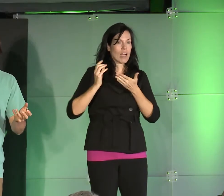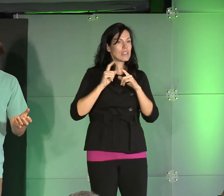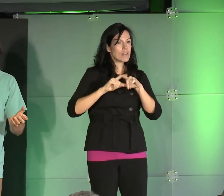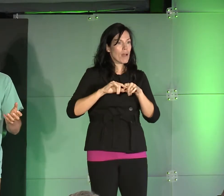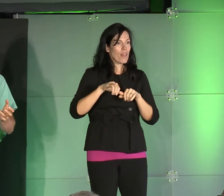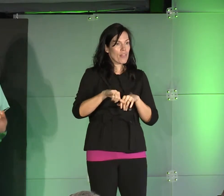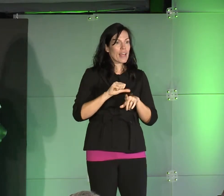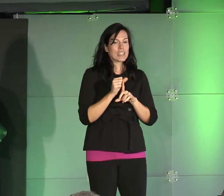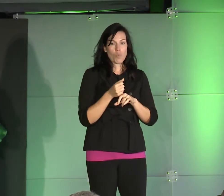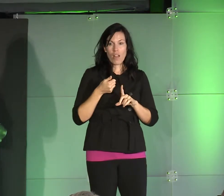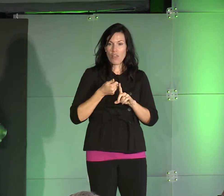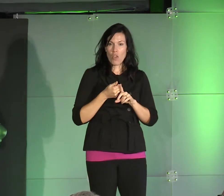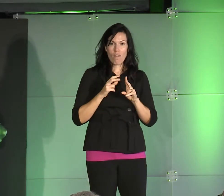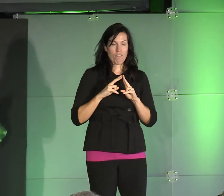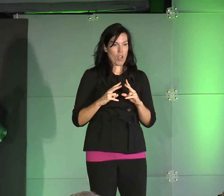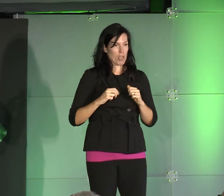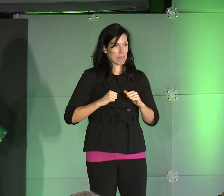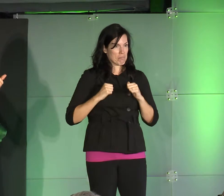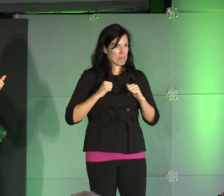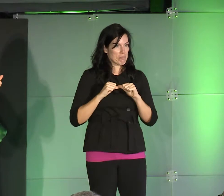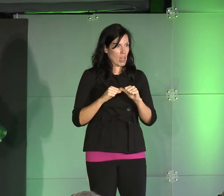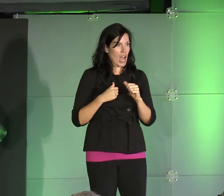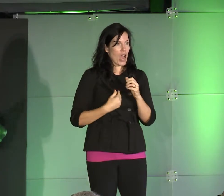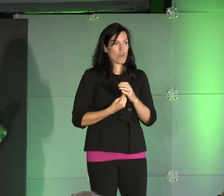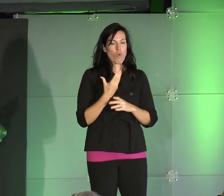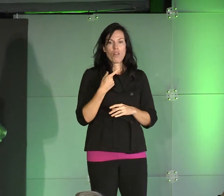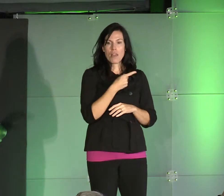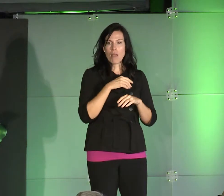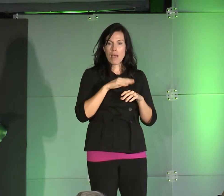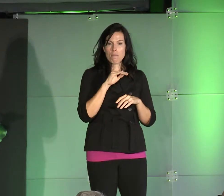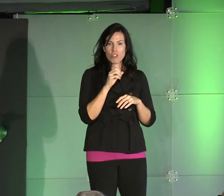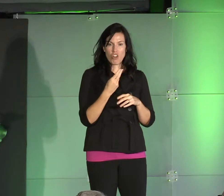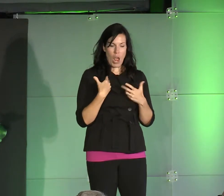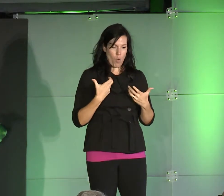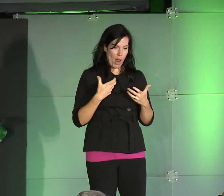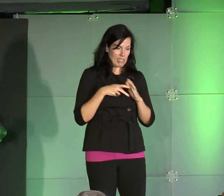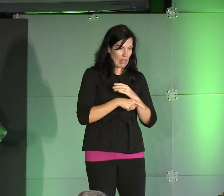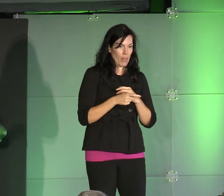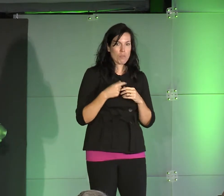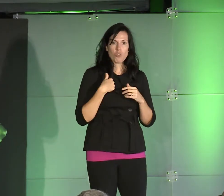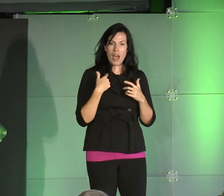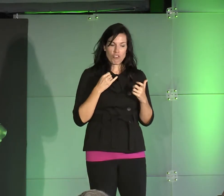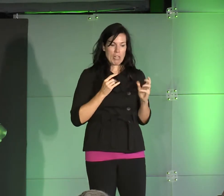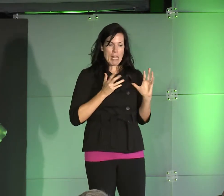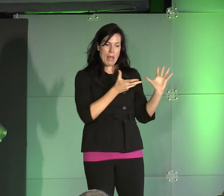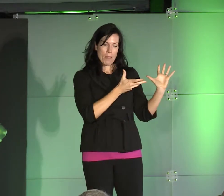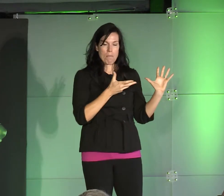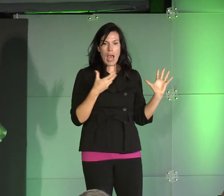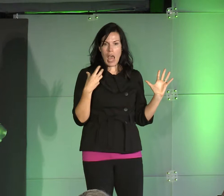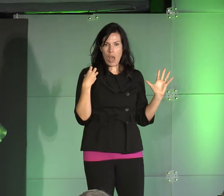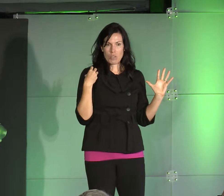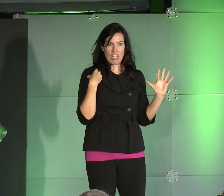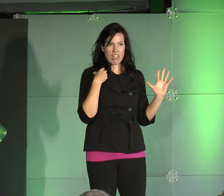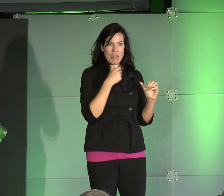situation, and they're extremely hardy animals. So I was growing them at Michigan, wanted to kill them, so actually just left them outside